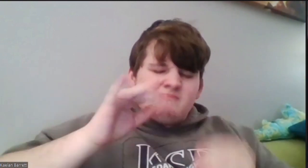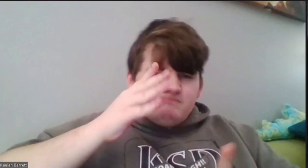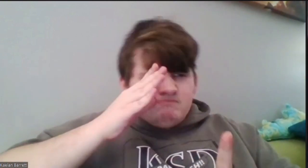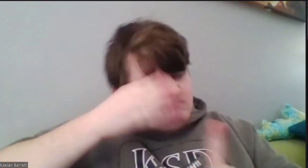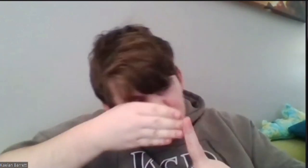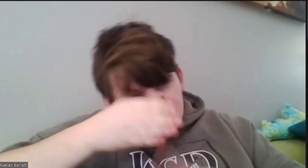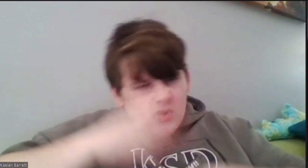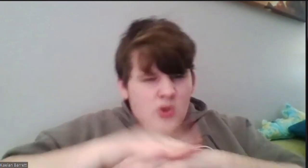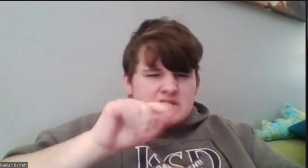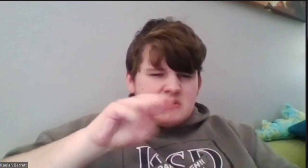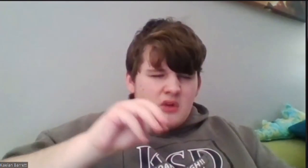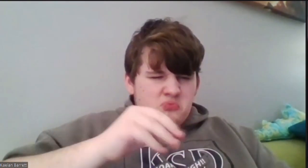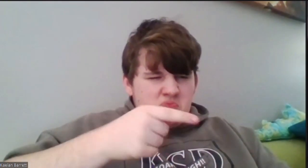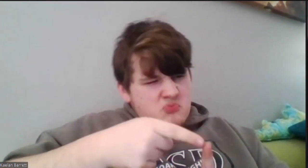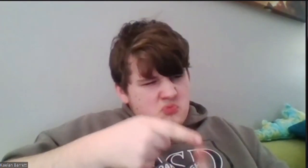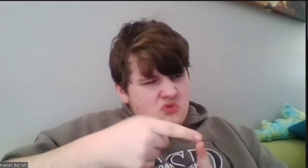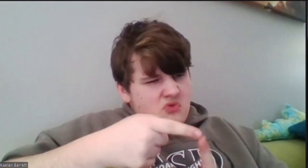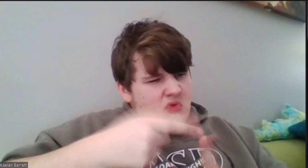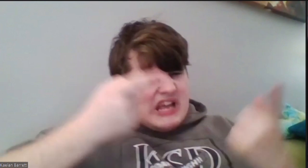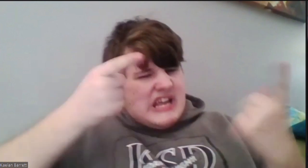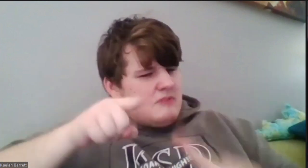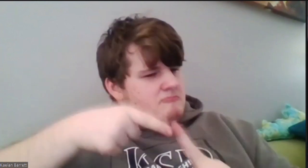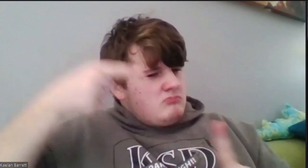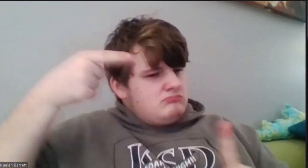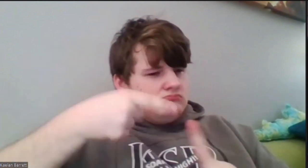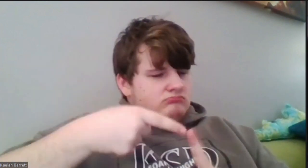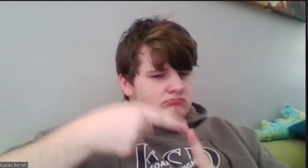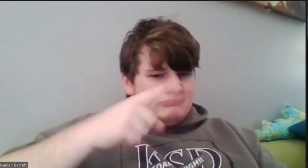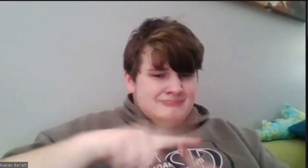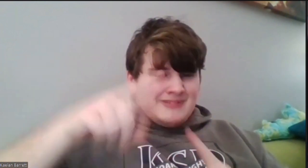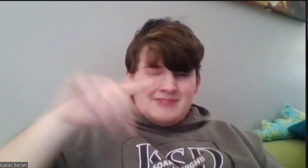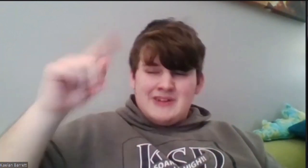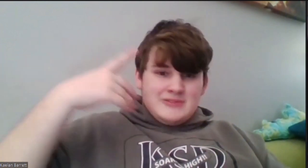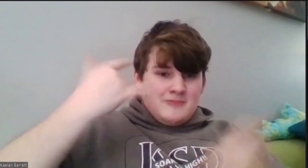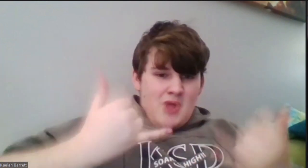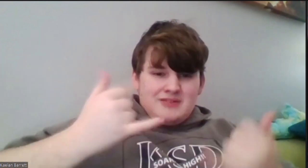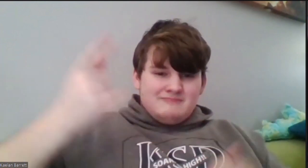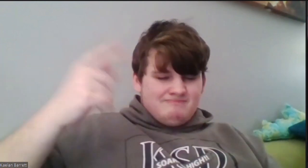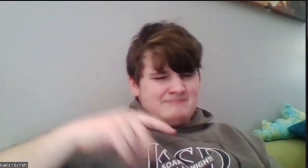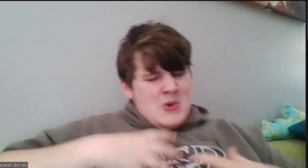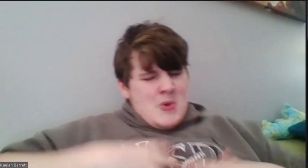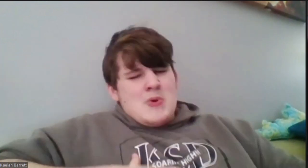feast. And Scrooge, he's focused on Tim. And asks, "What happened to Tiny